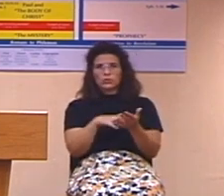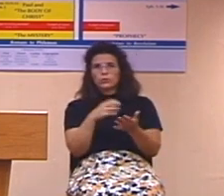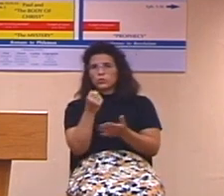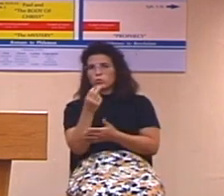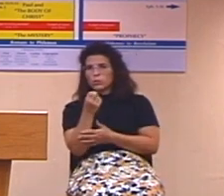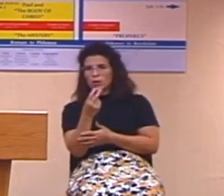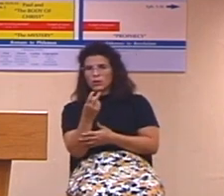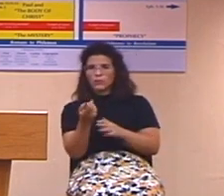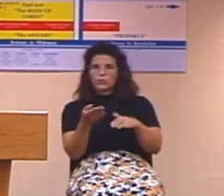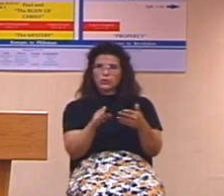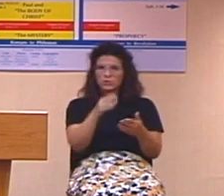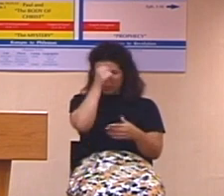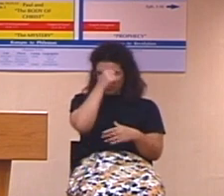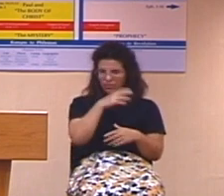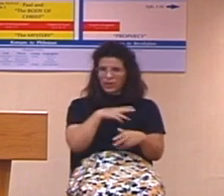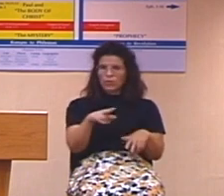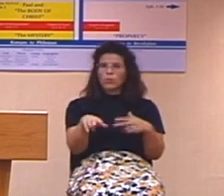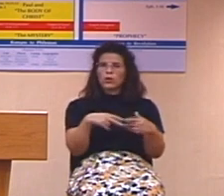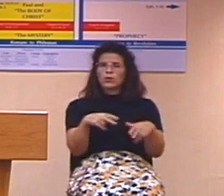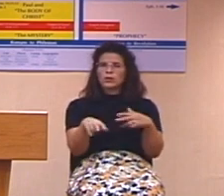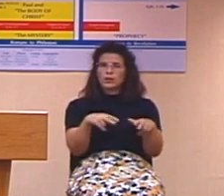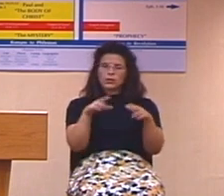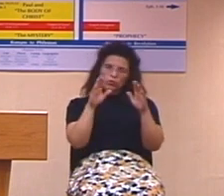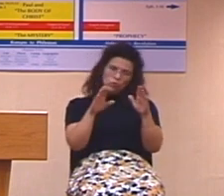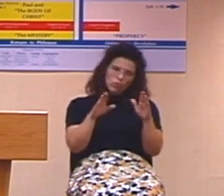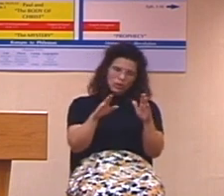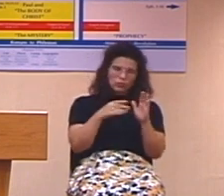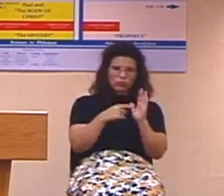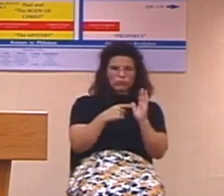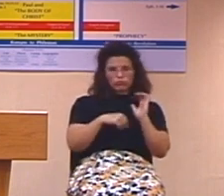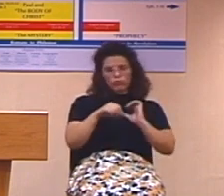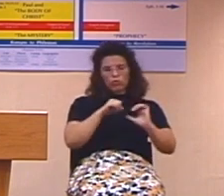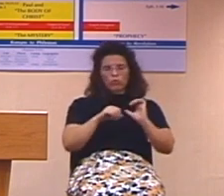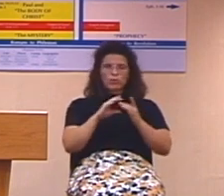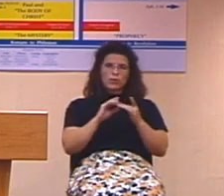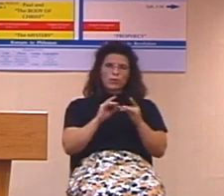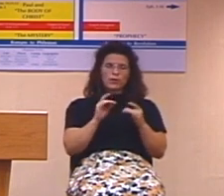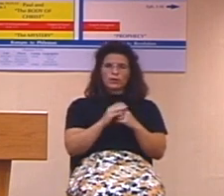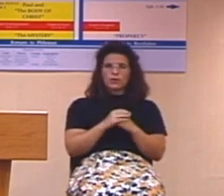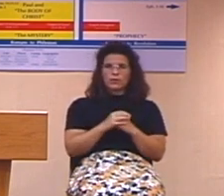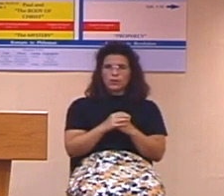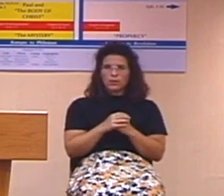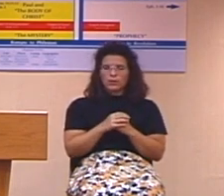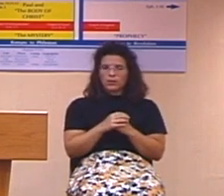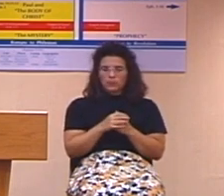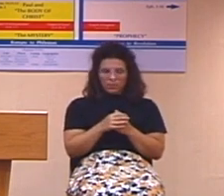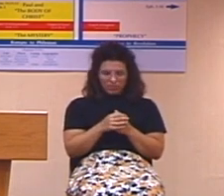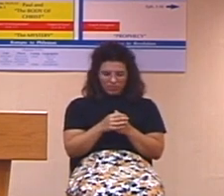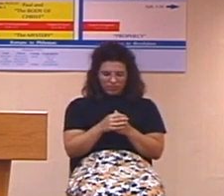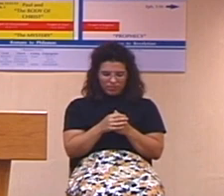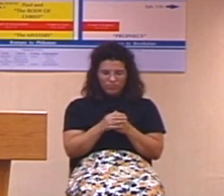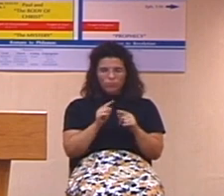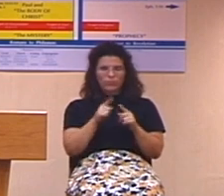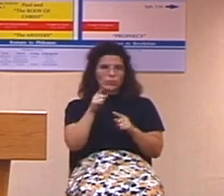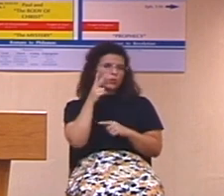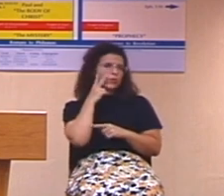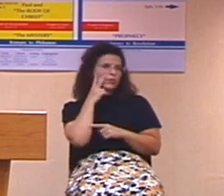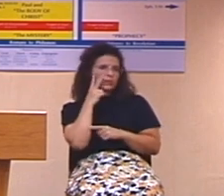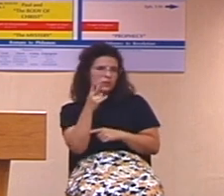12, we're a dead man walking. Great show, by the way, okay? All right? But see, the thing